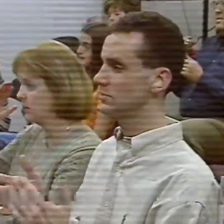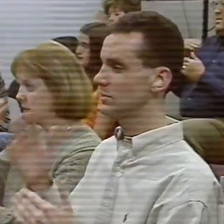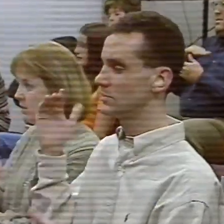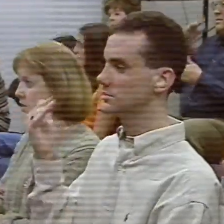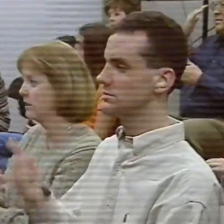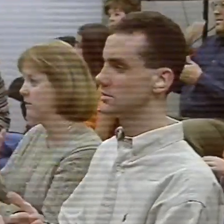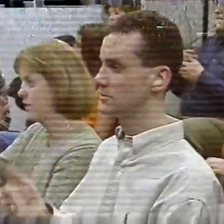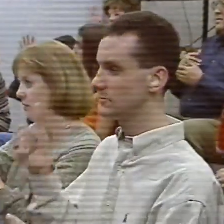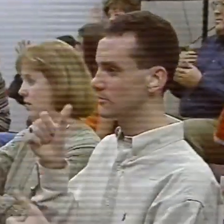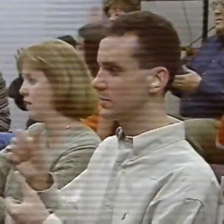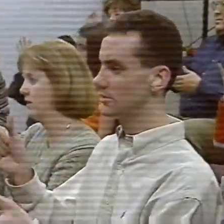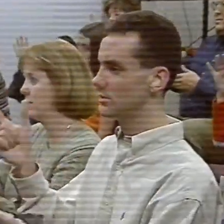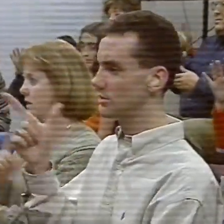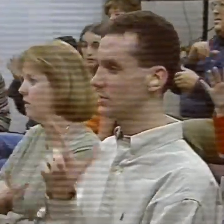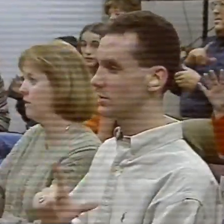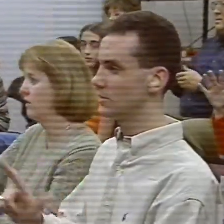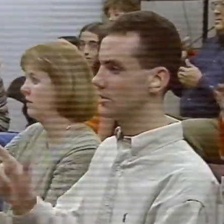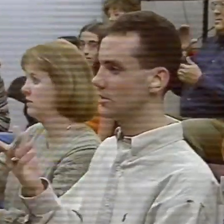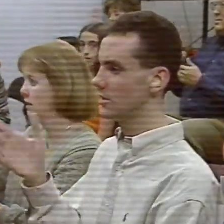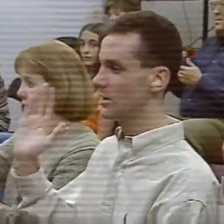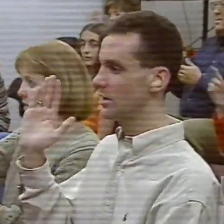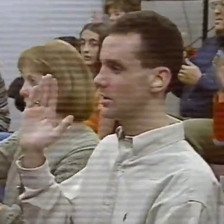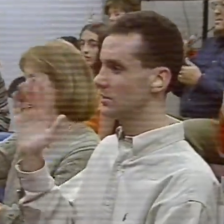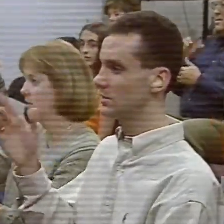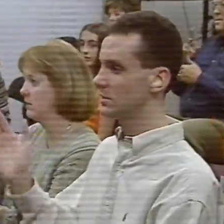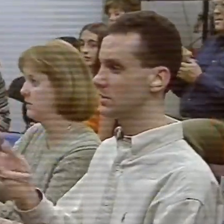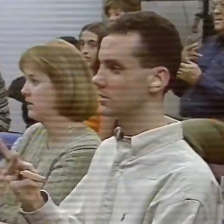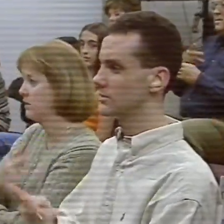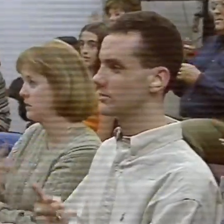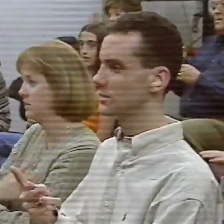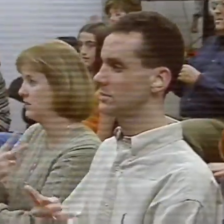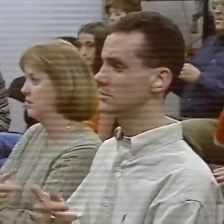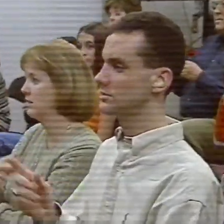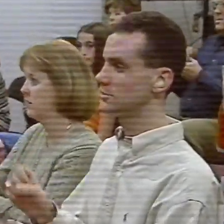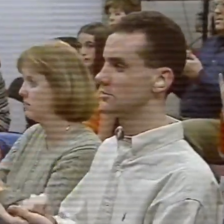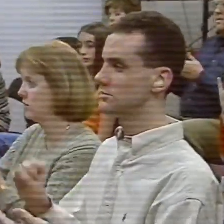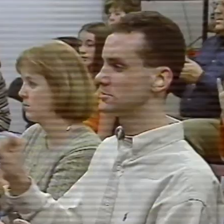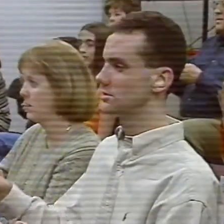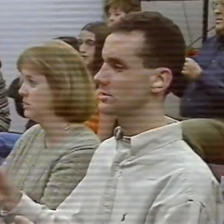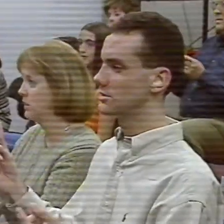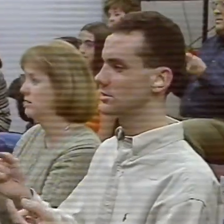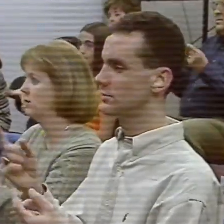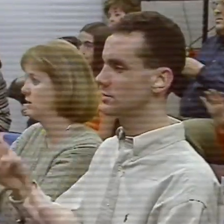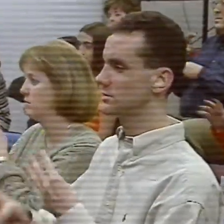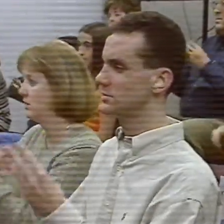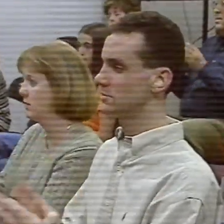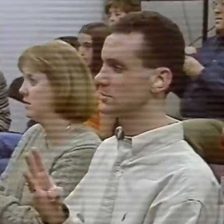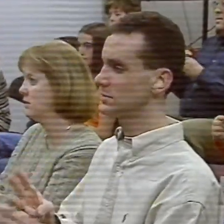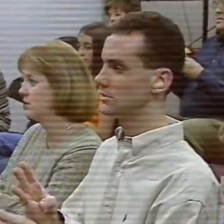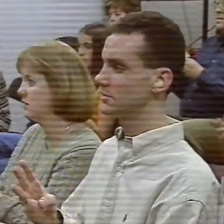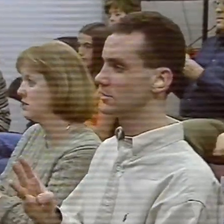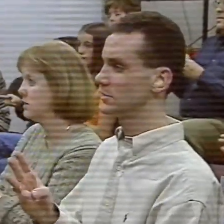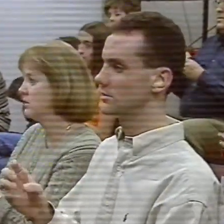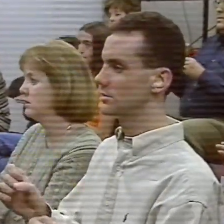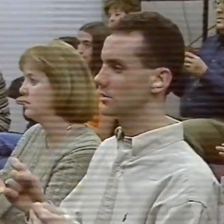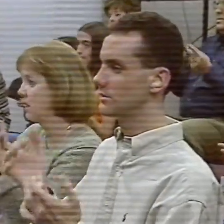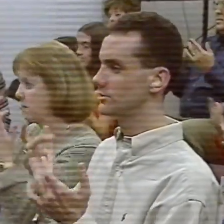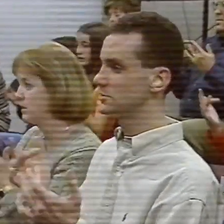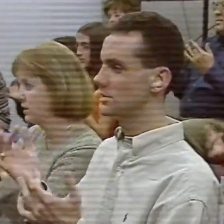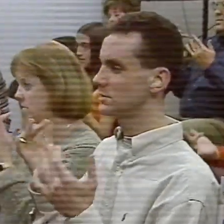of the Father, Lord God, Lamb of God, you take away the sins of the world. Have mercy on